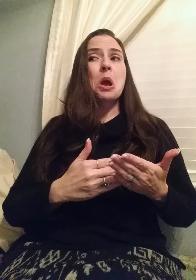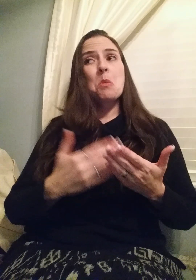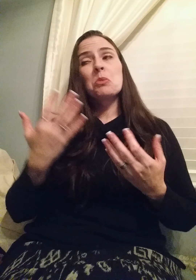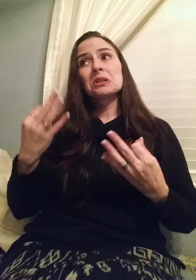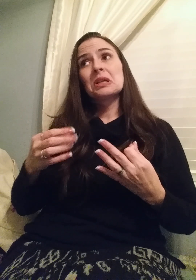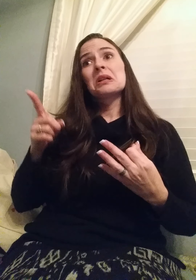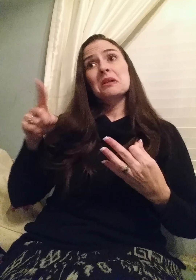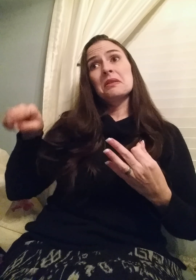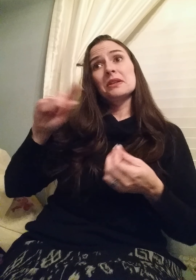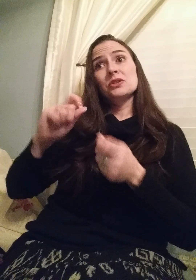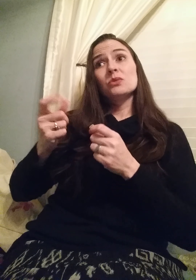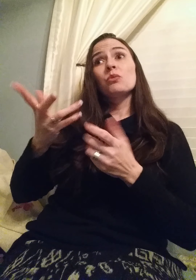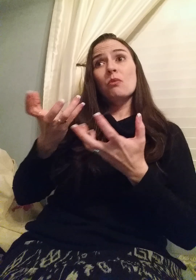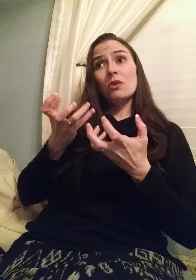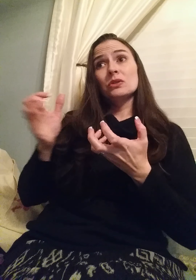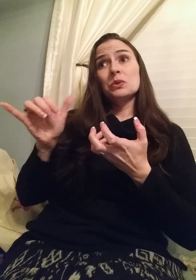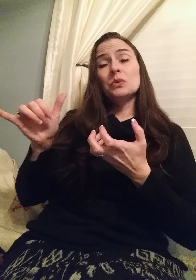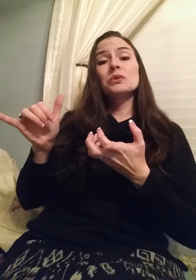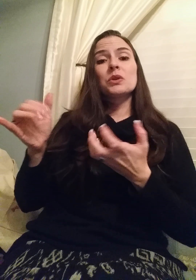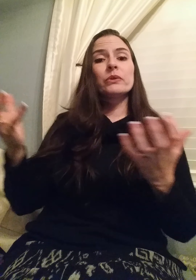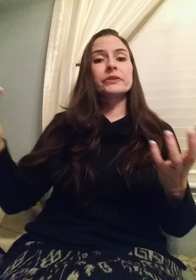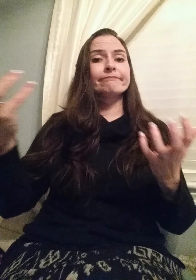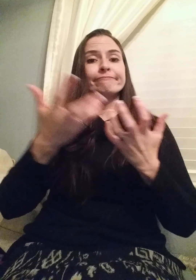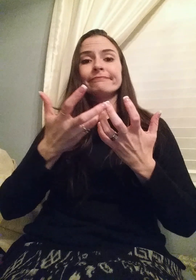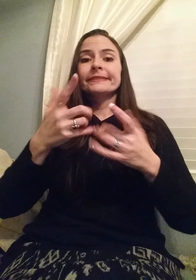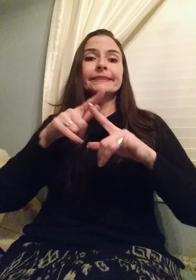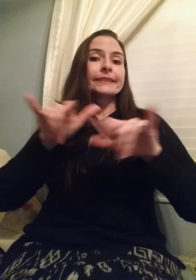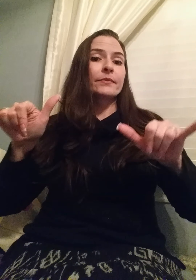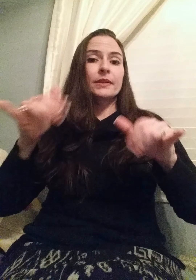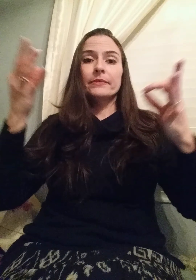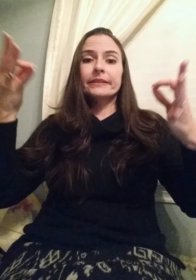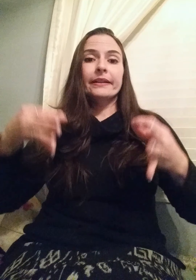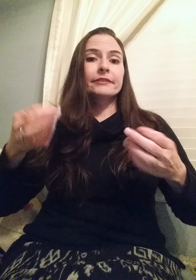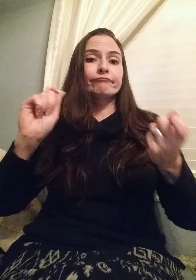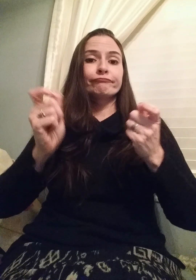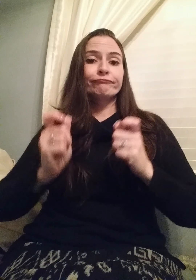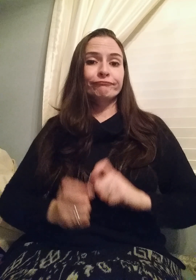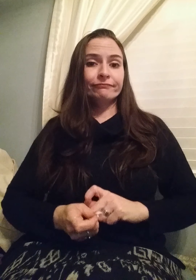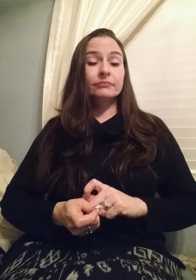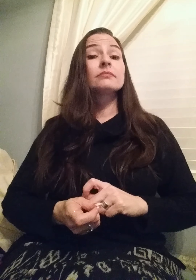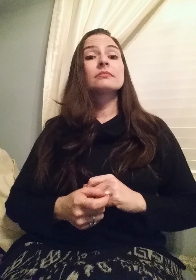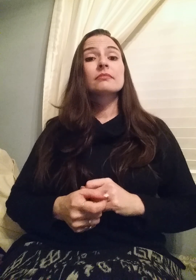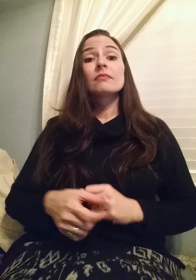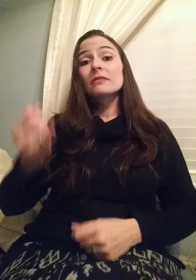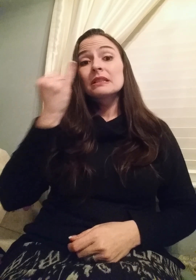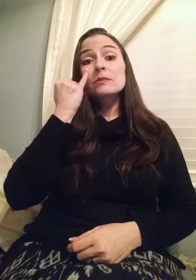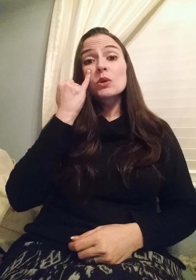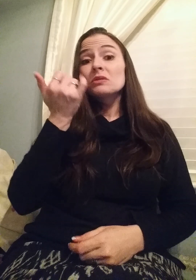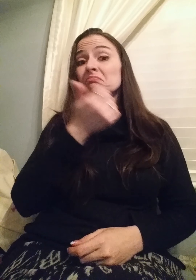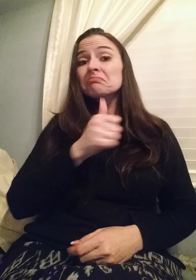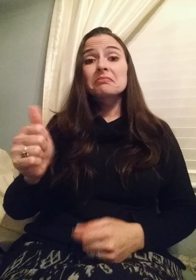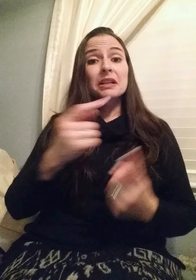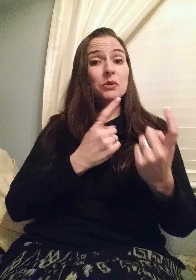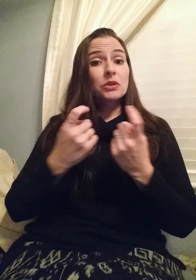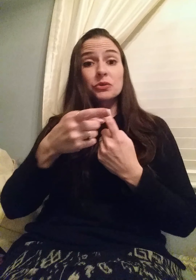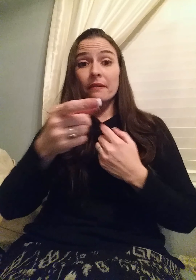order to strengthen our program. If you have any questions whatsoever, you are welcome to contact me. Again,